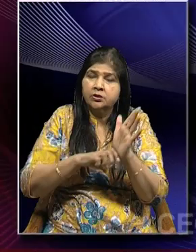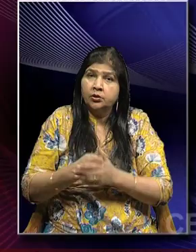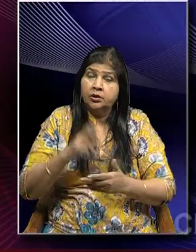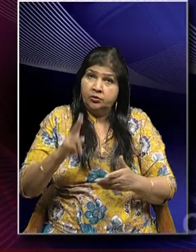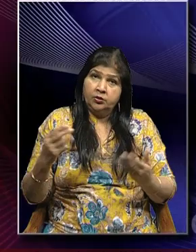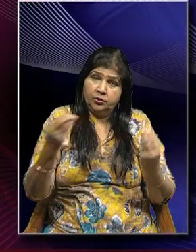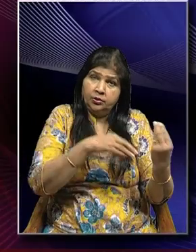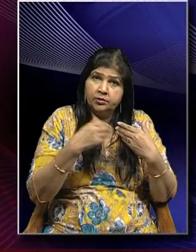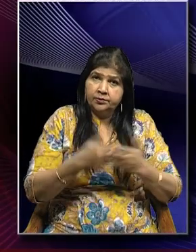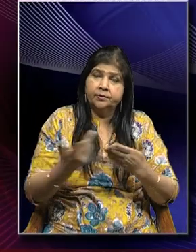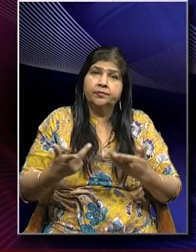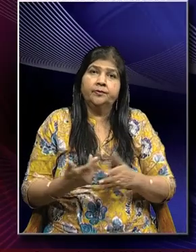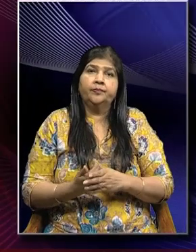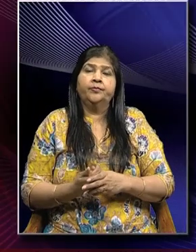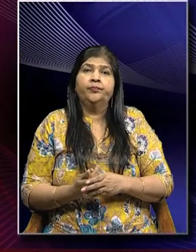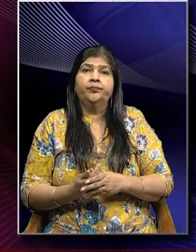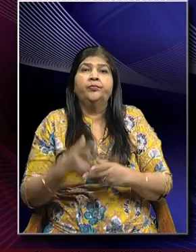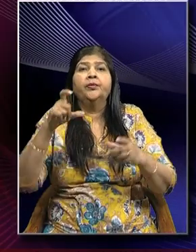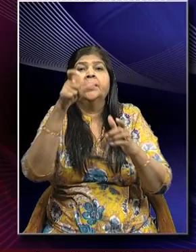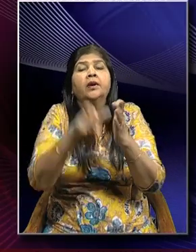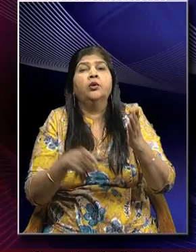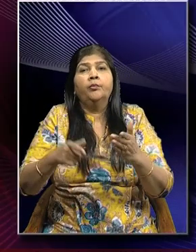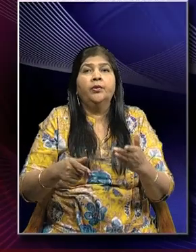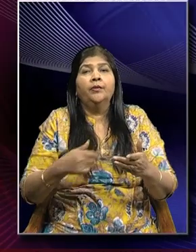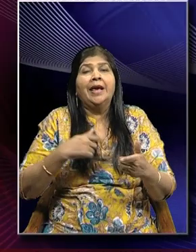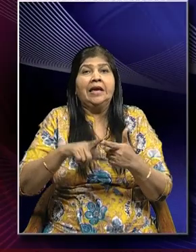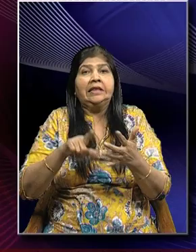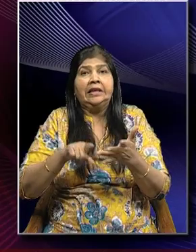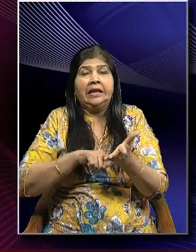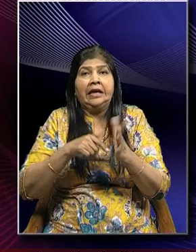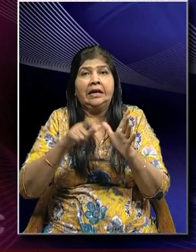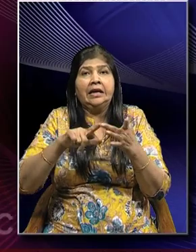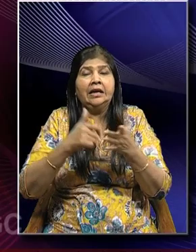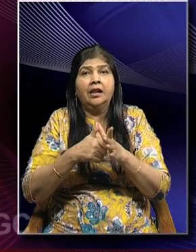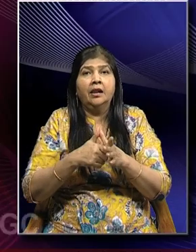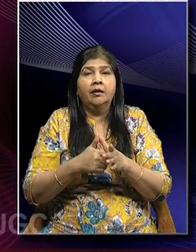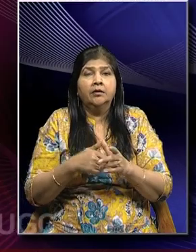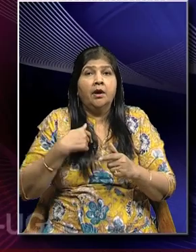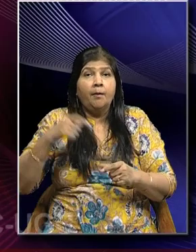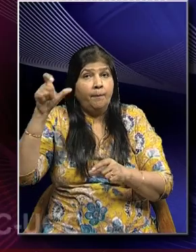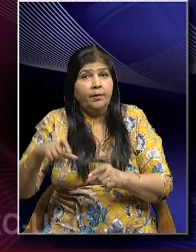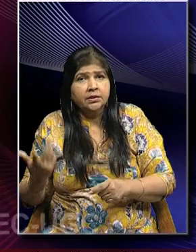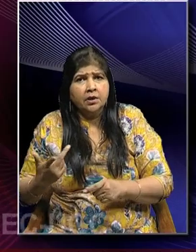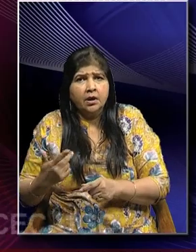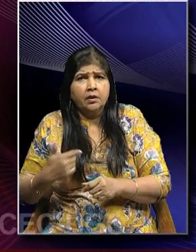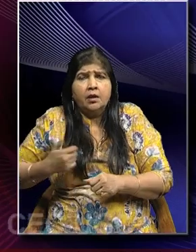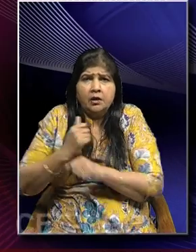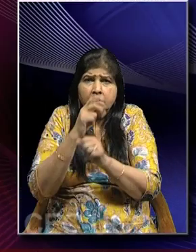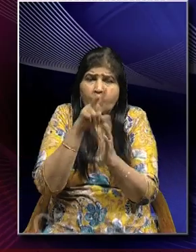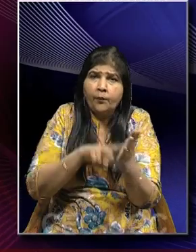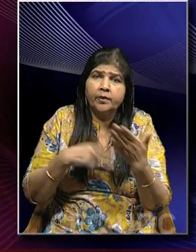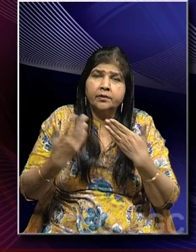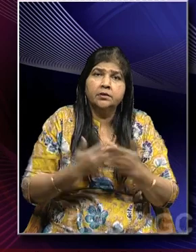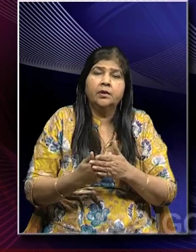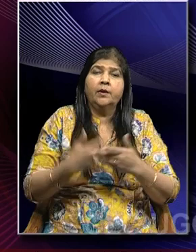ensure the component of ethical behavior into their governance. So, when we talk about ESG,